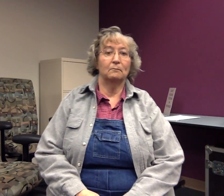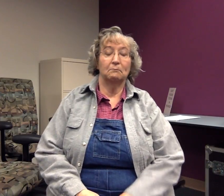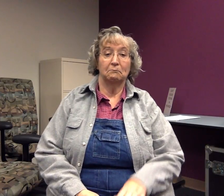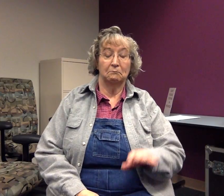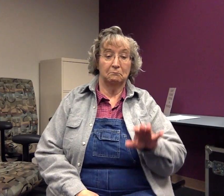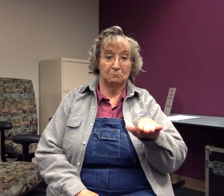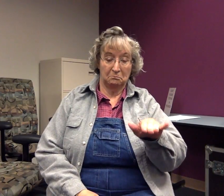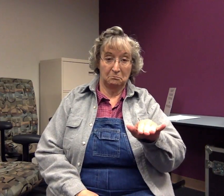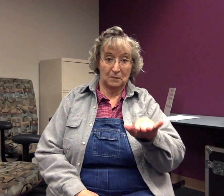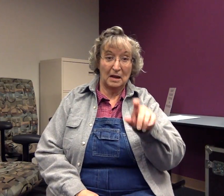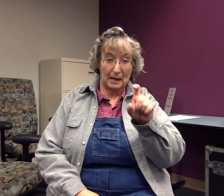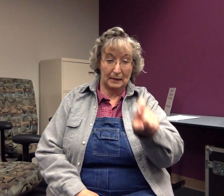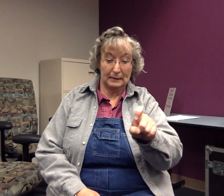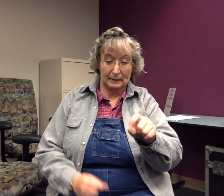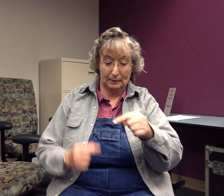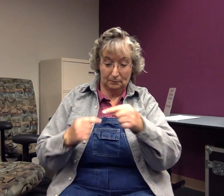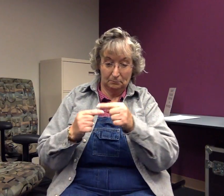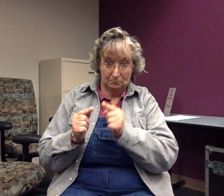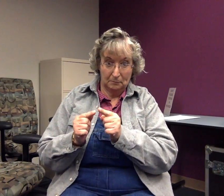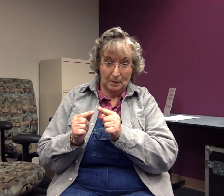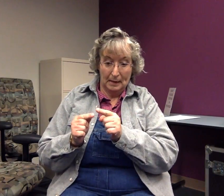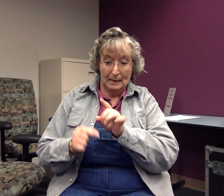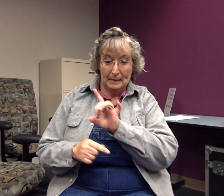No, 8x2.